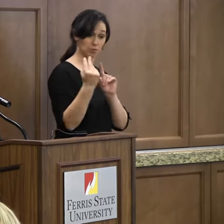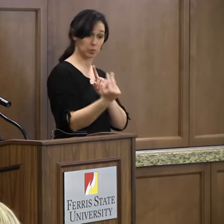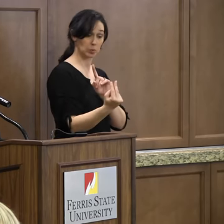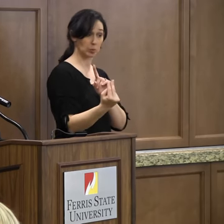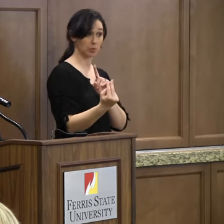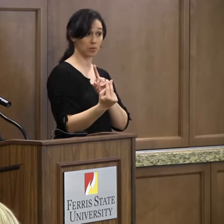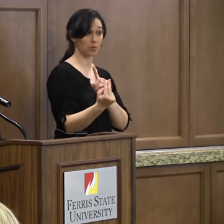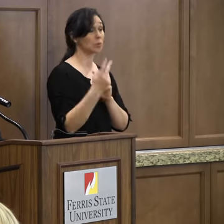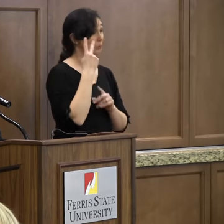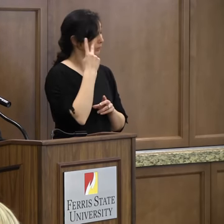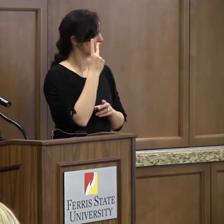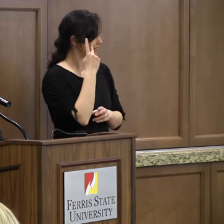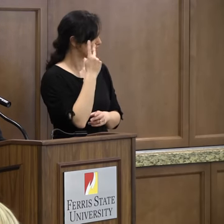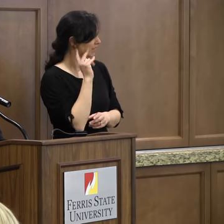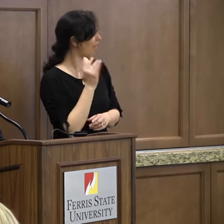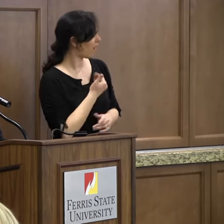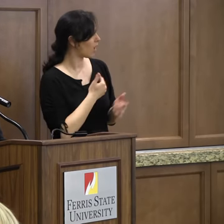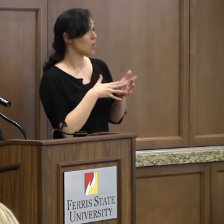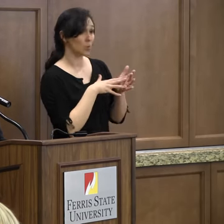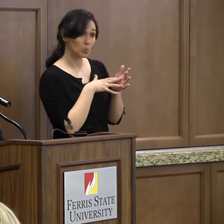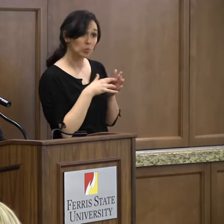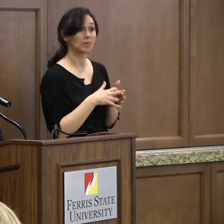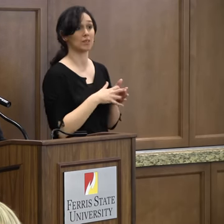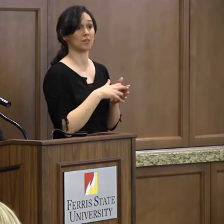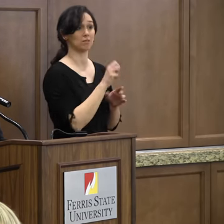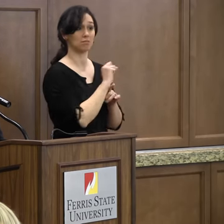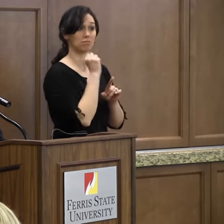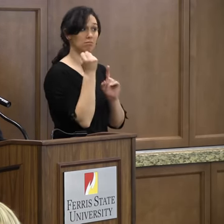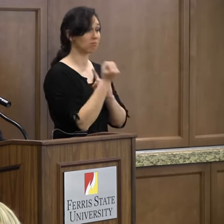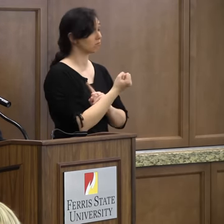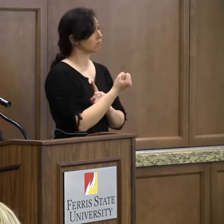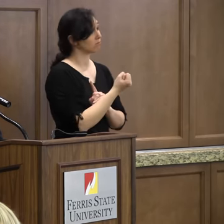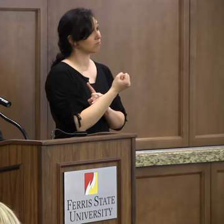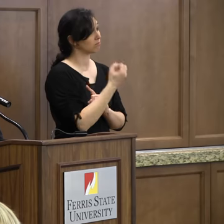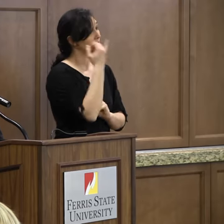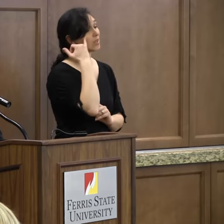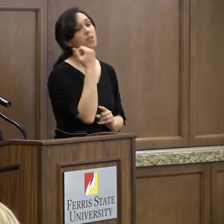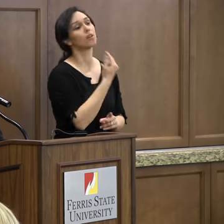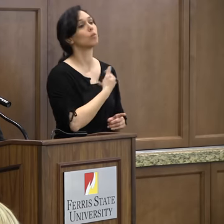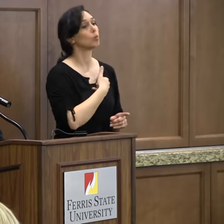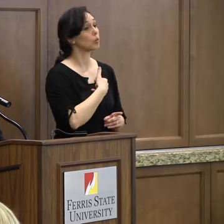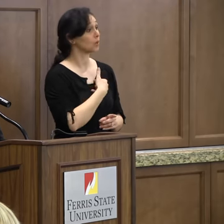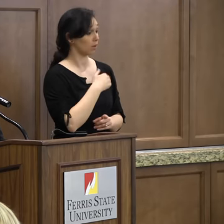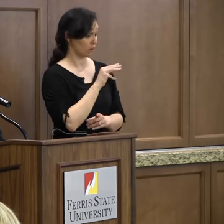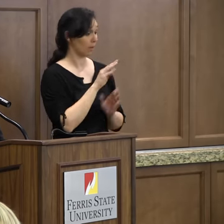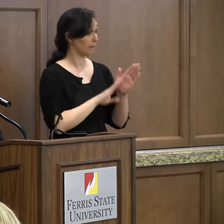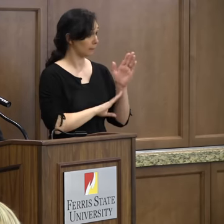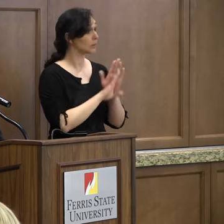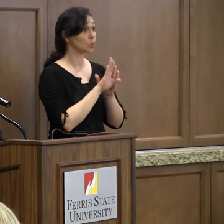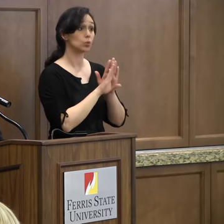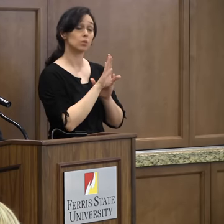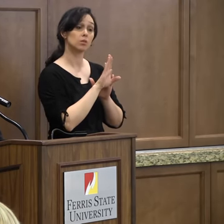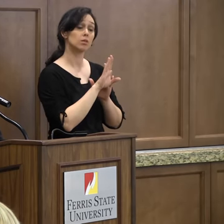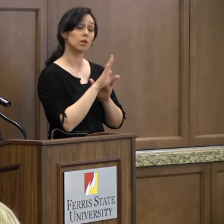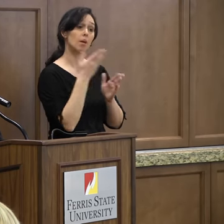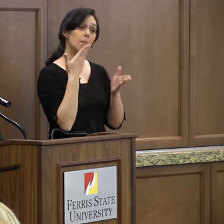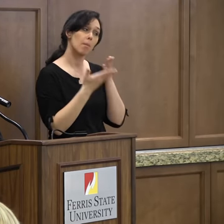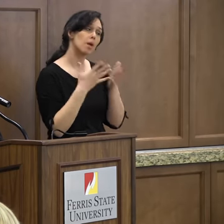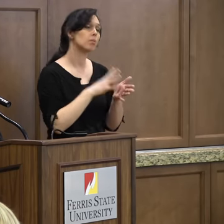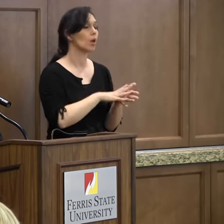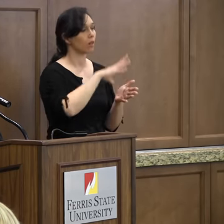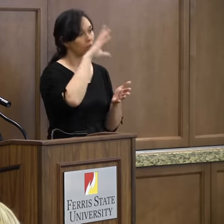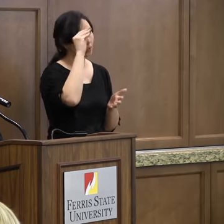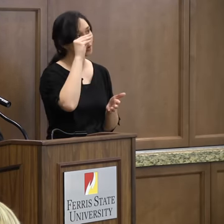see the basic weaknesses of our own condition, and if we are mature, we may learn and grow